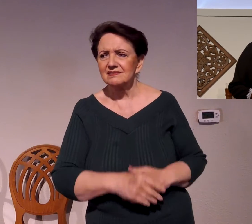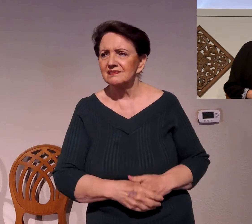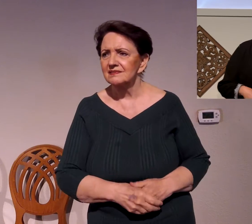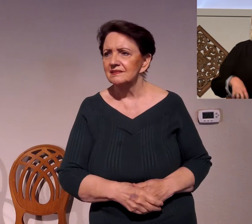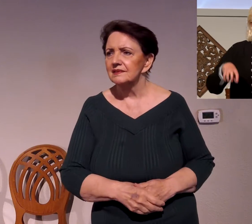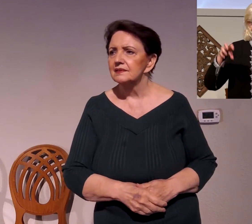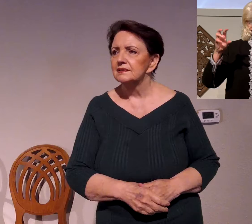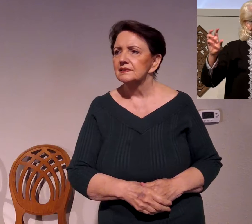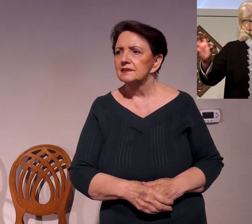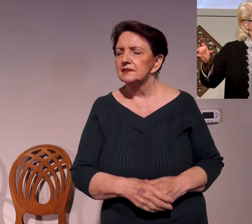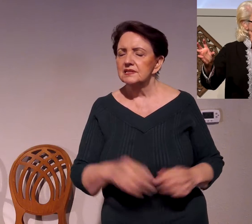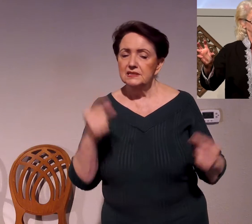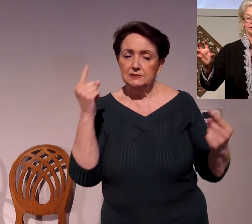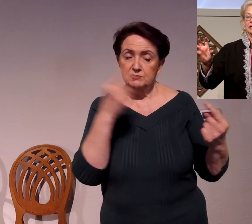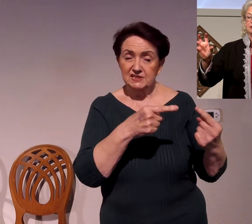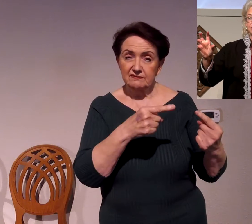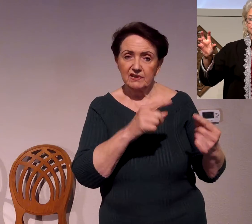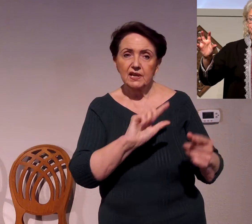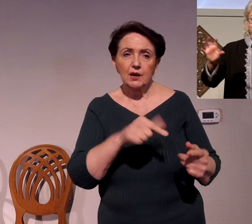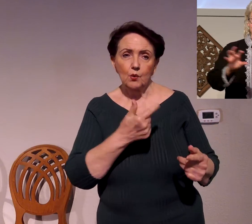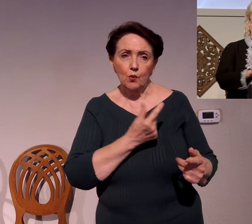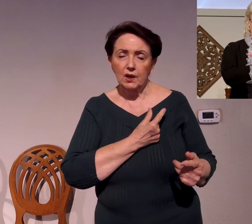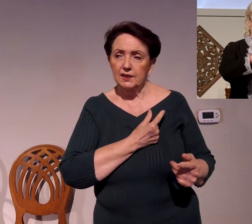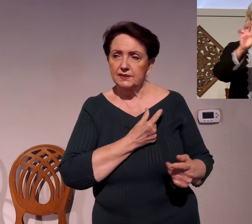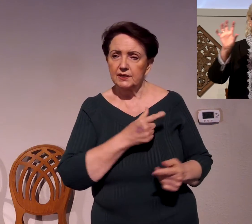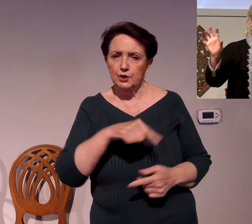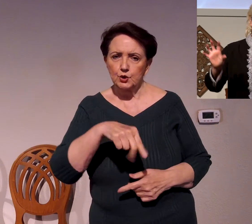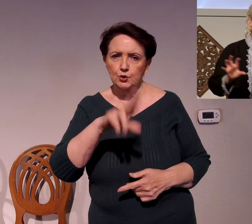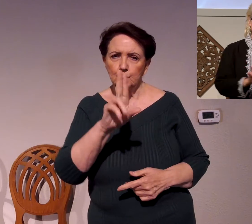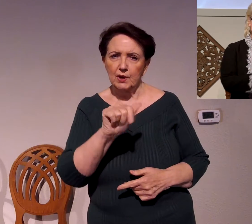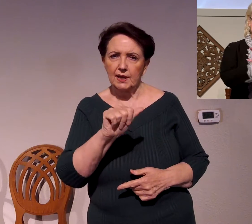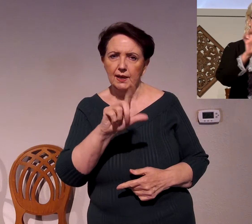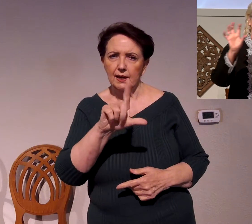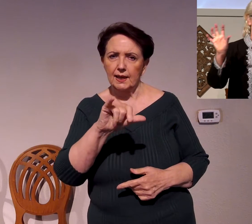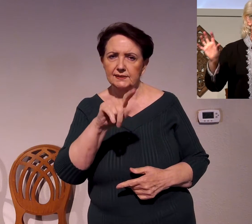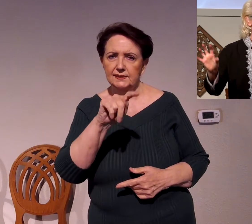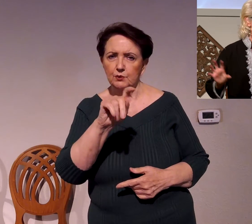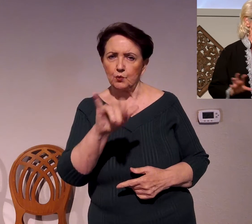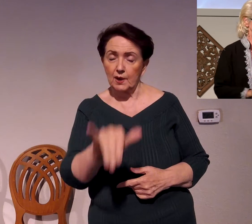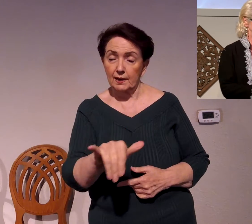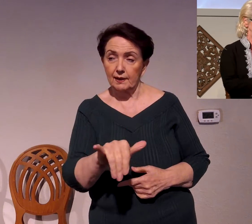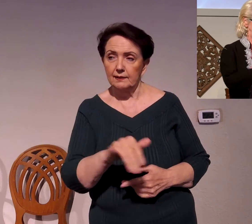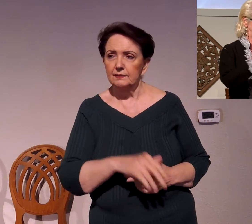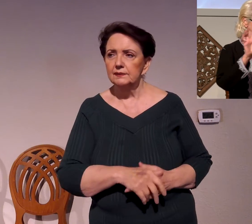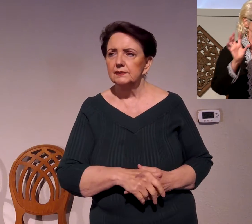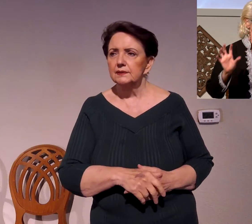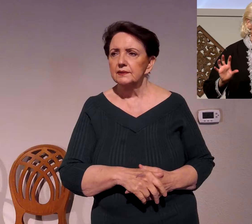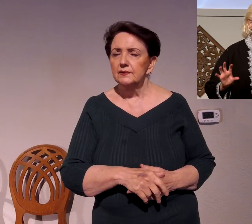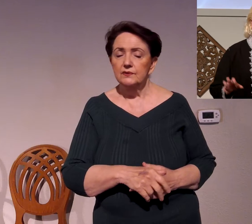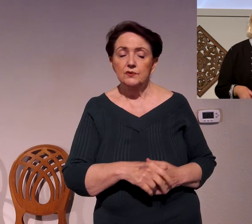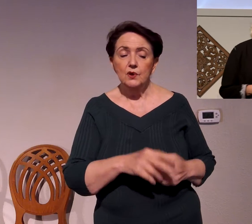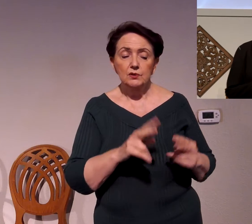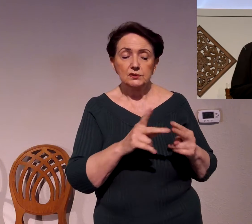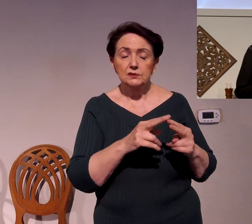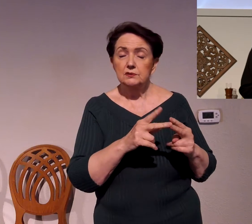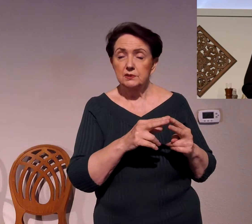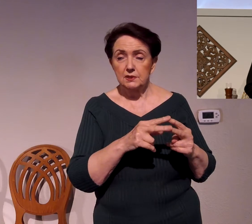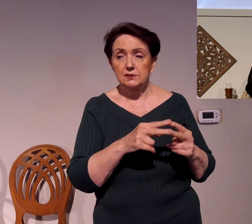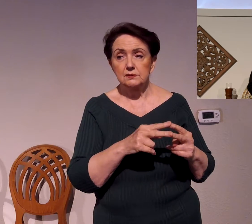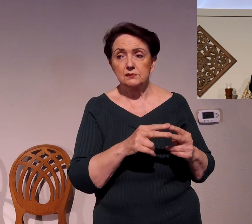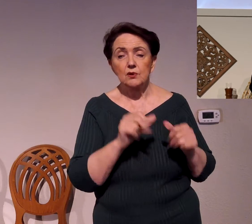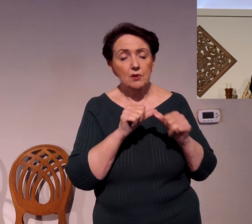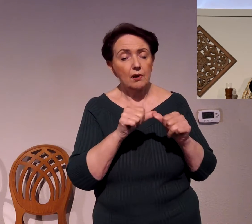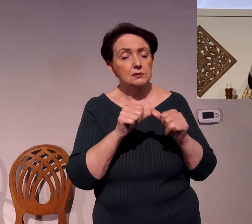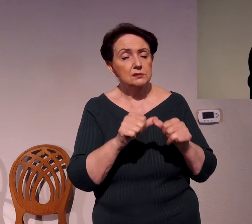So specific and quality, these two things are constantly in a dance with each other.